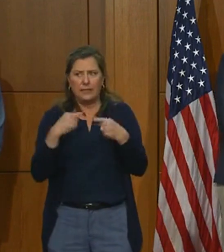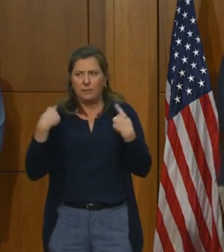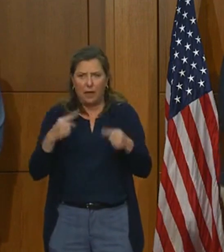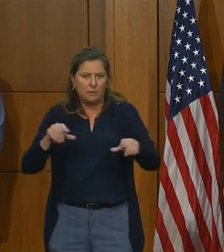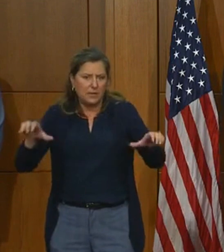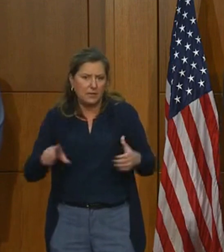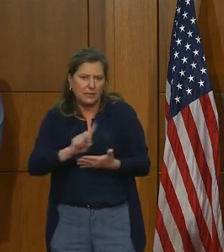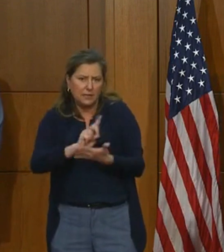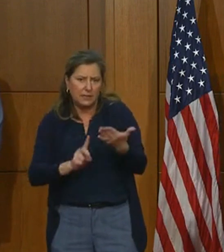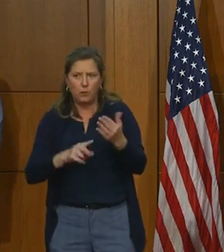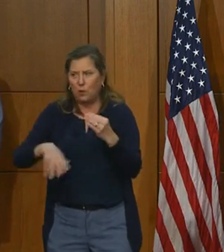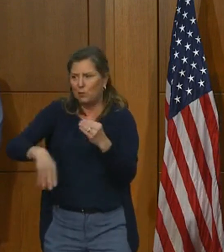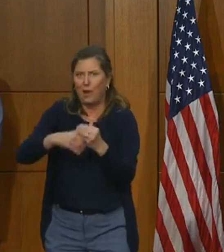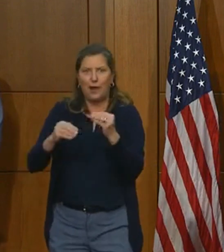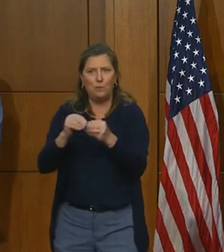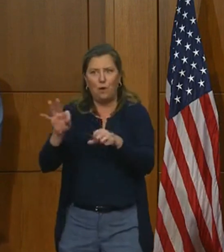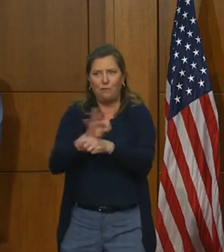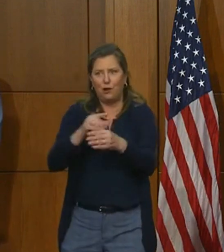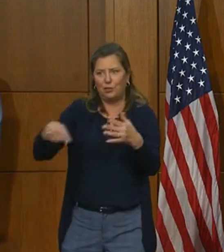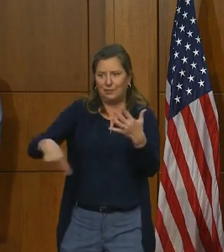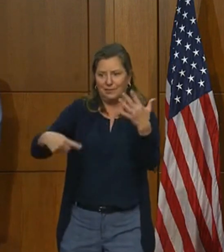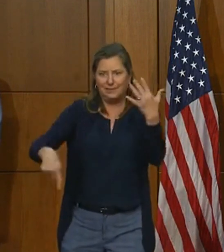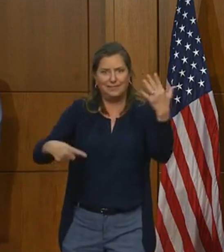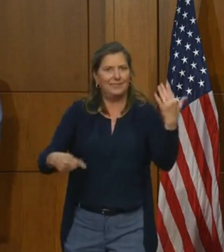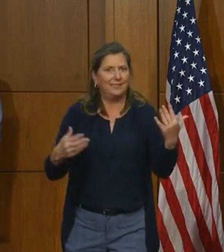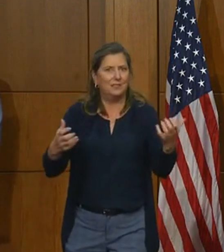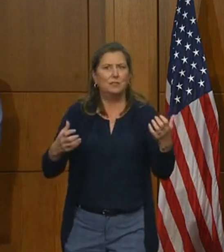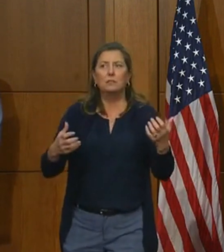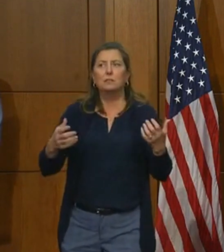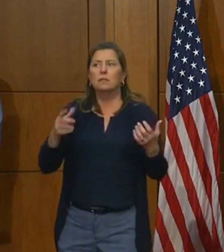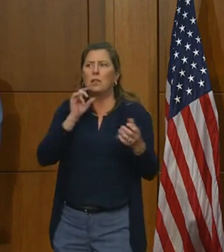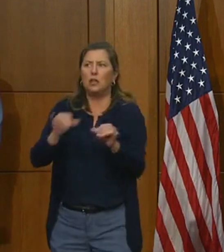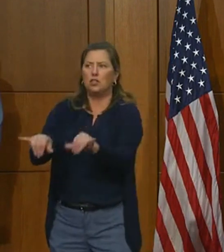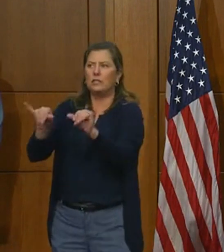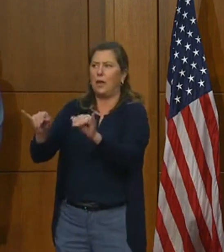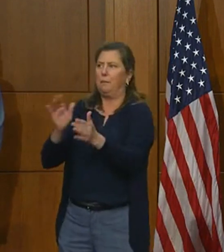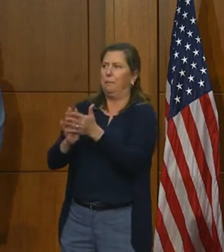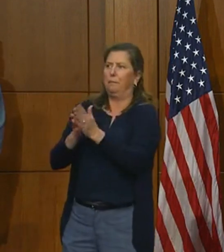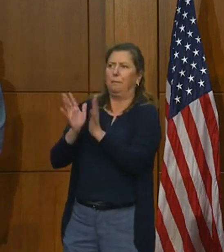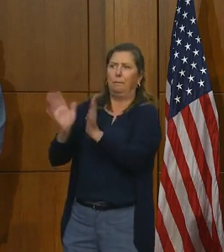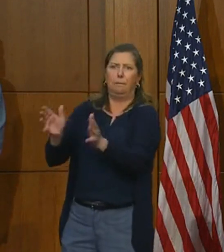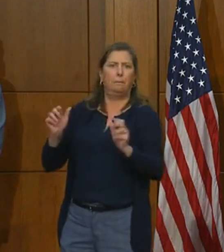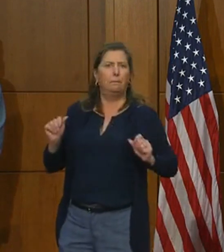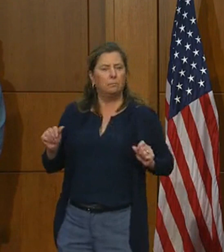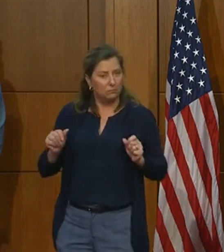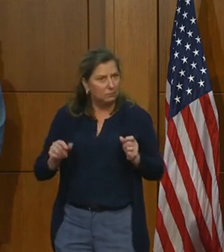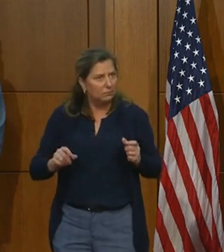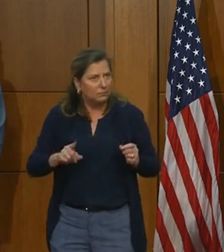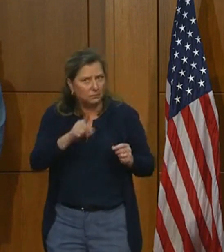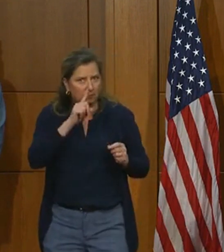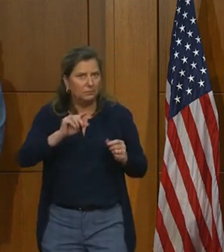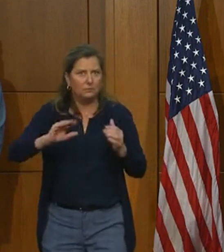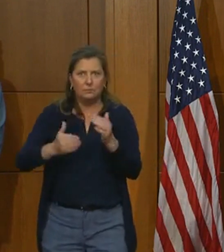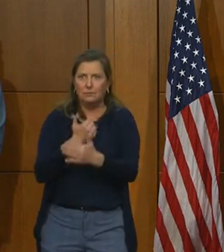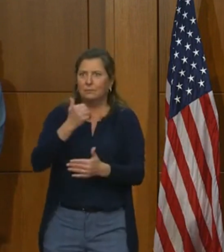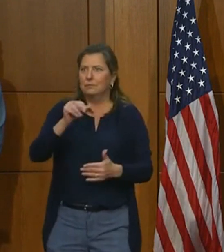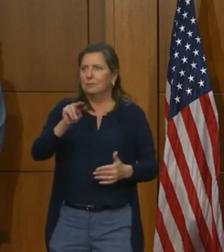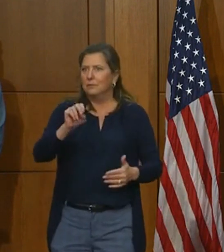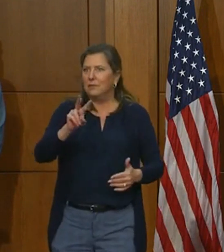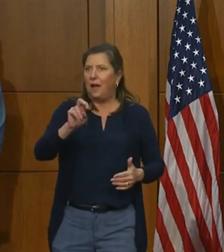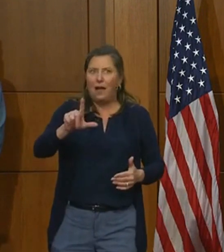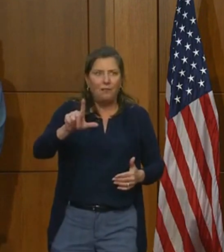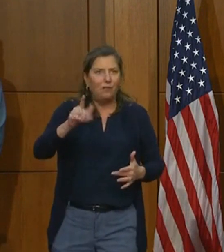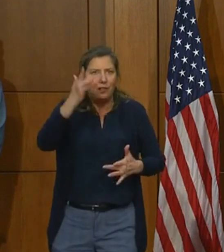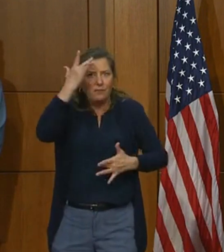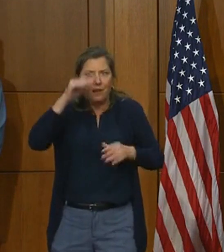again, add functionality. This is not a stagnant environment. This is truly a novel condition. The